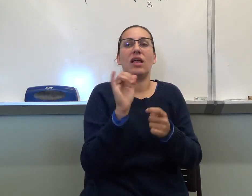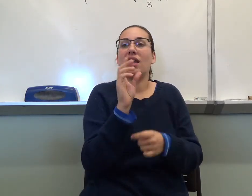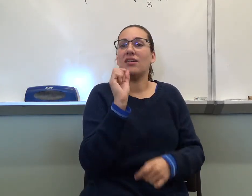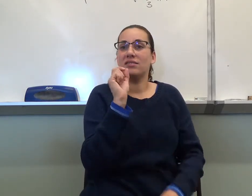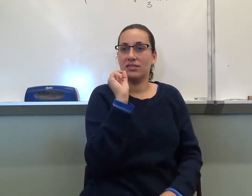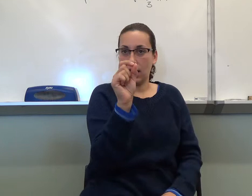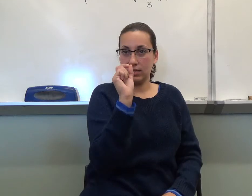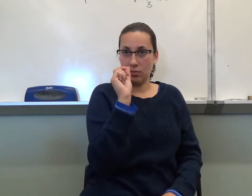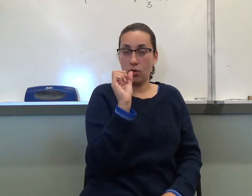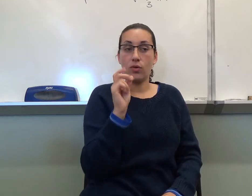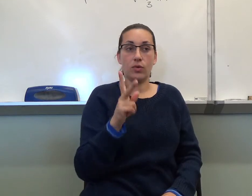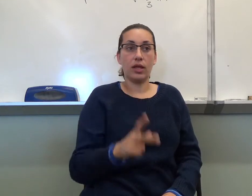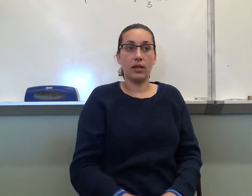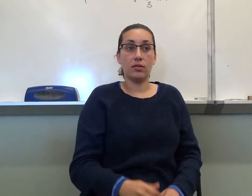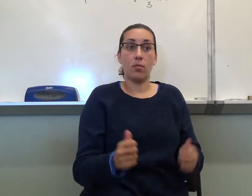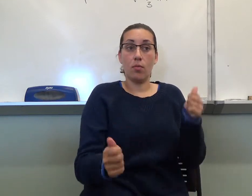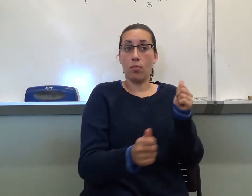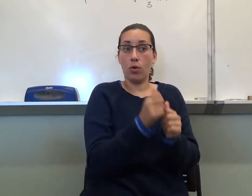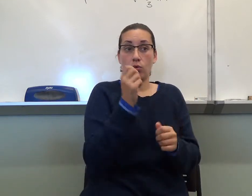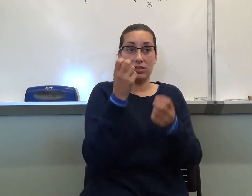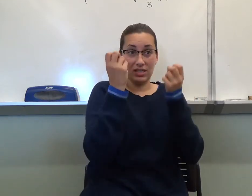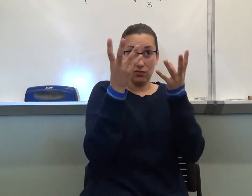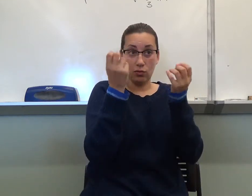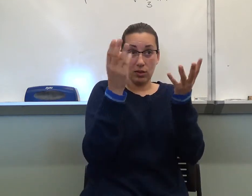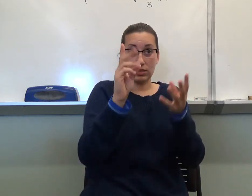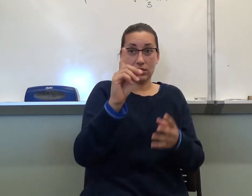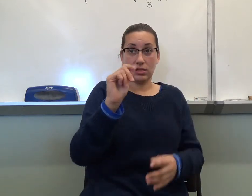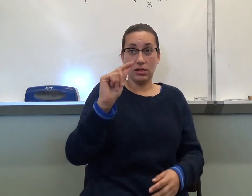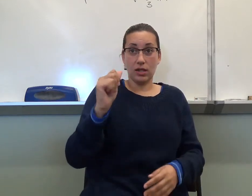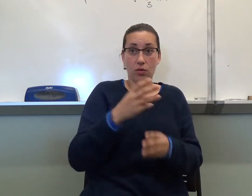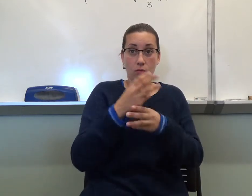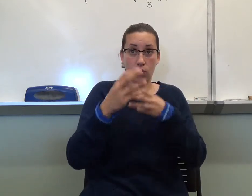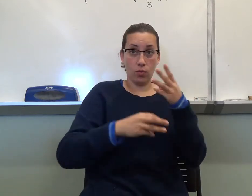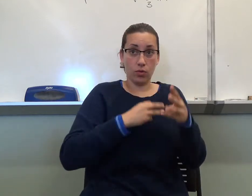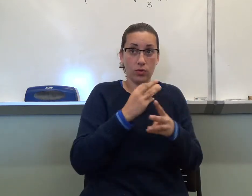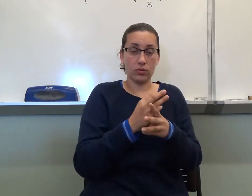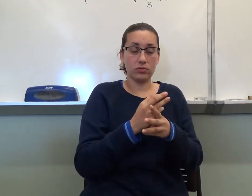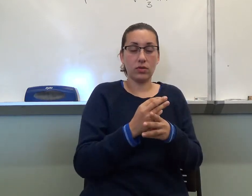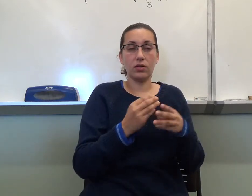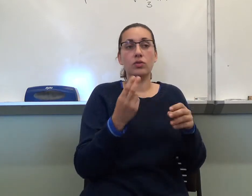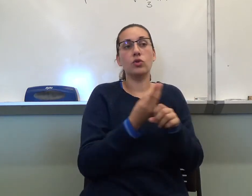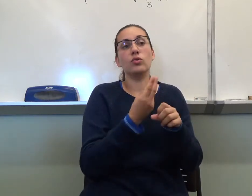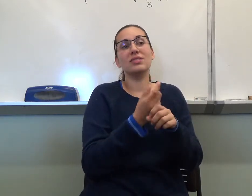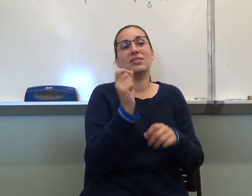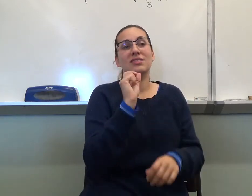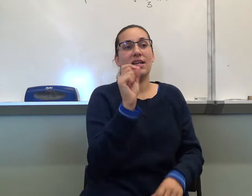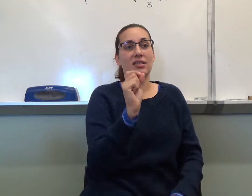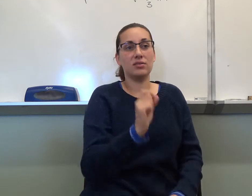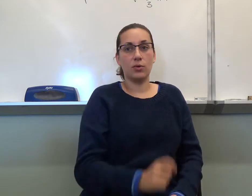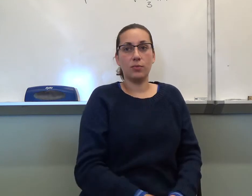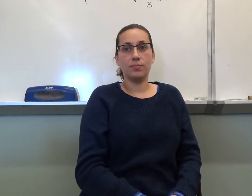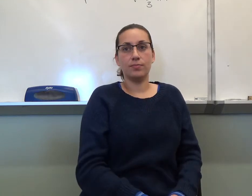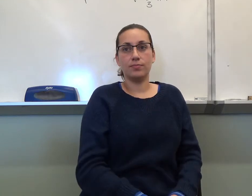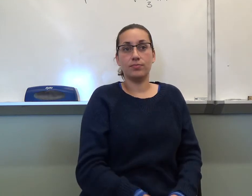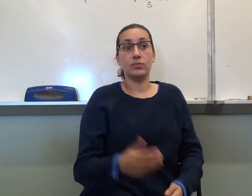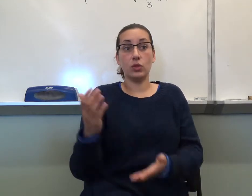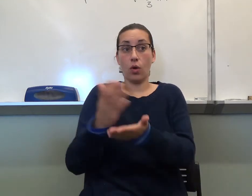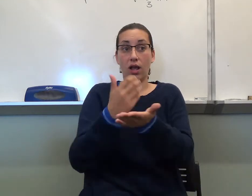done with decimals. Okay? But that still is a bunch of numbers. So collecting data is